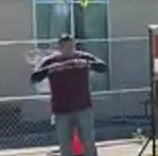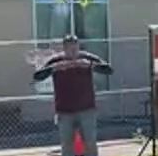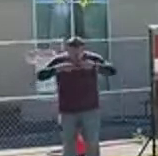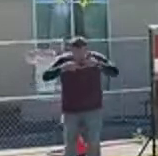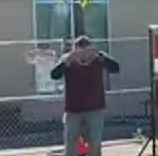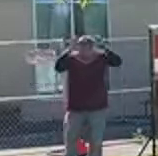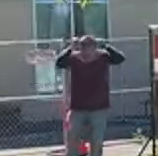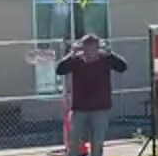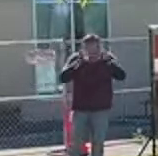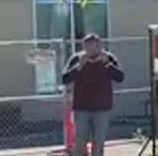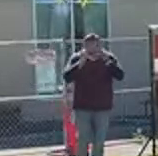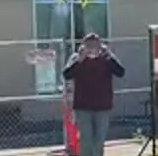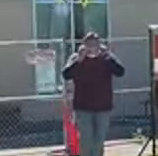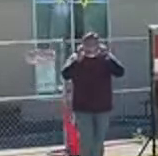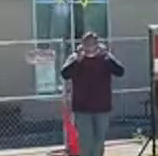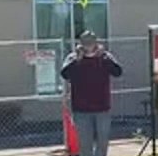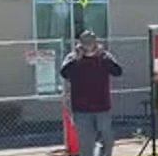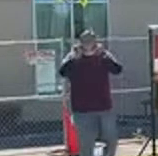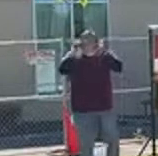Great.